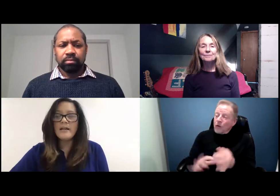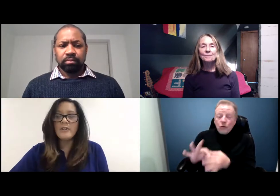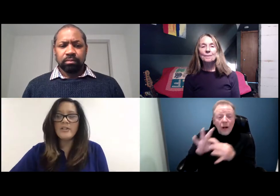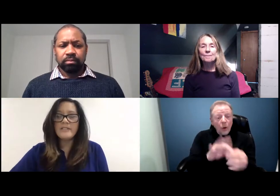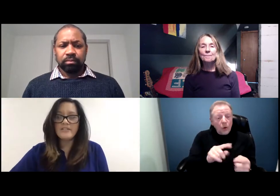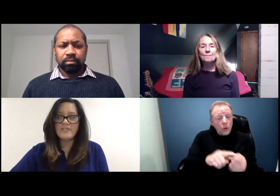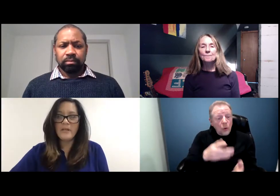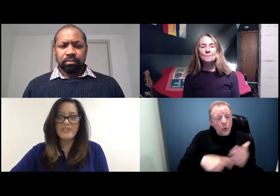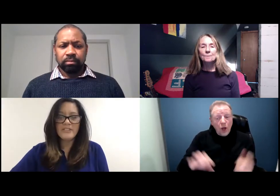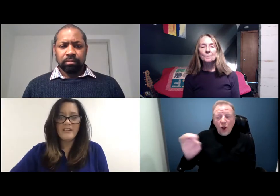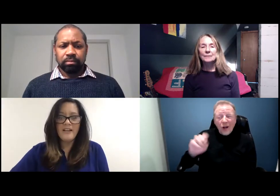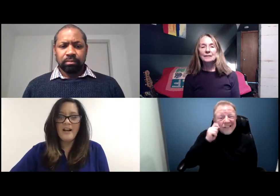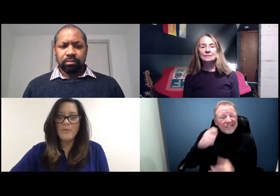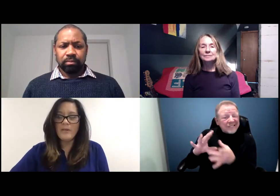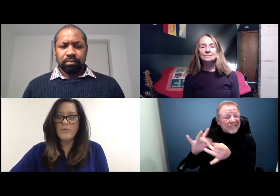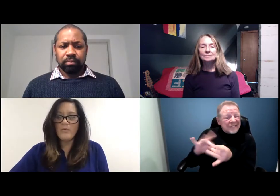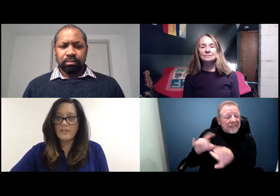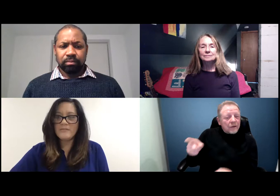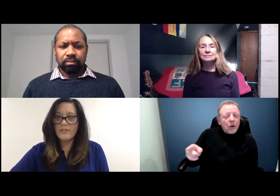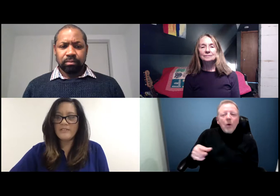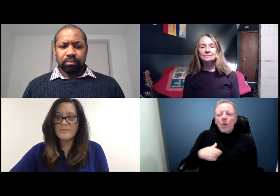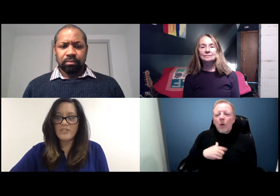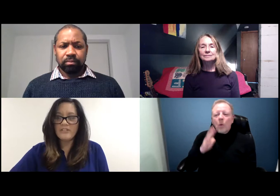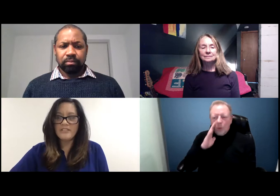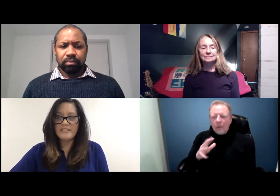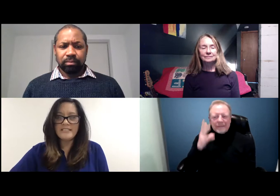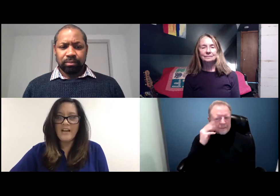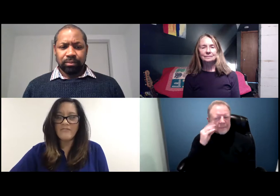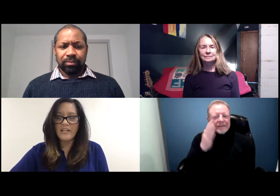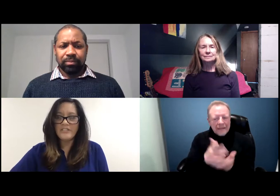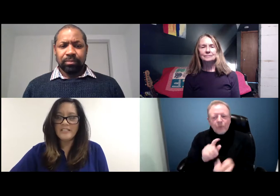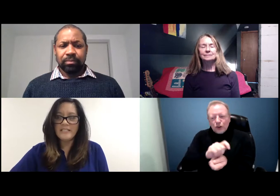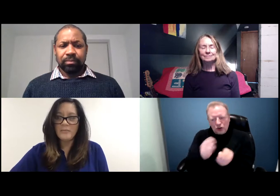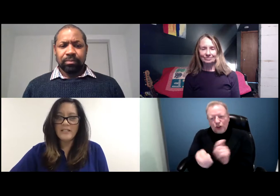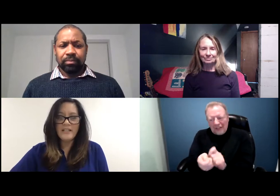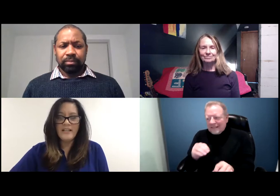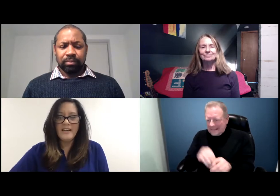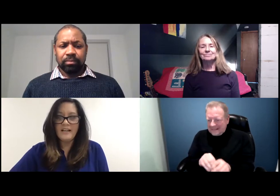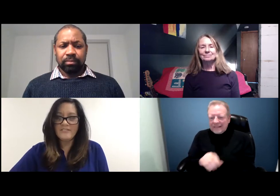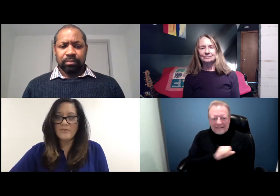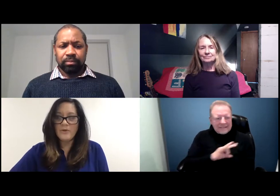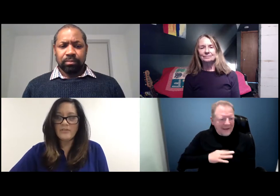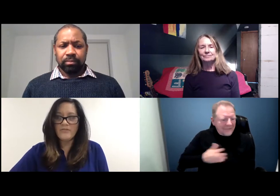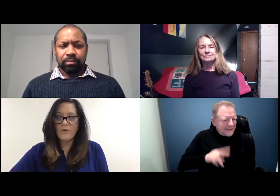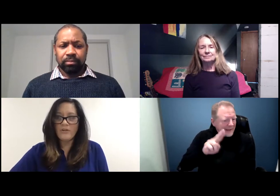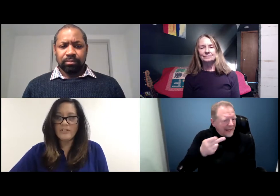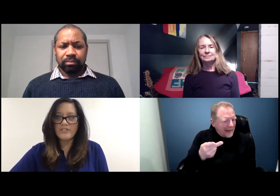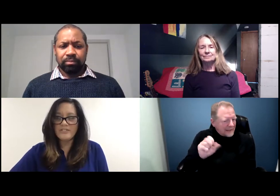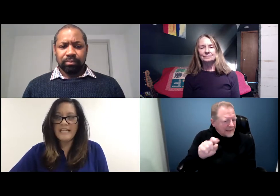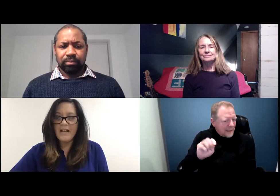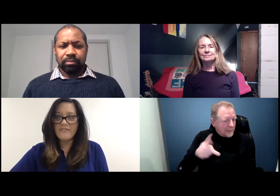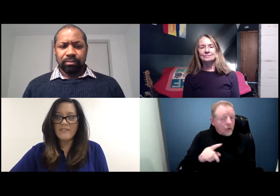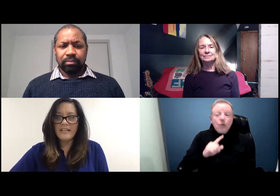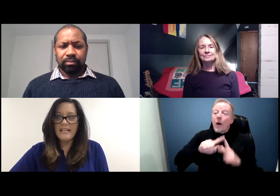what Ernest had just mentioned, we will experience some changes in staff for HSTP. As you know, there's 4